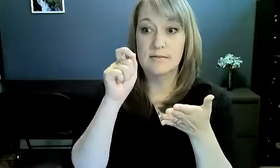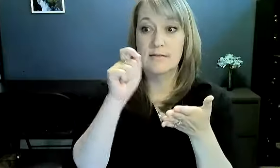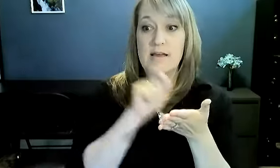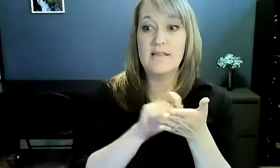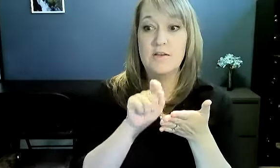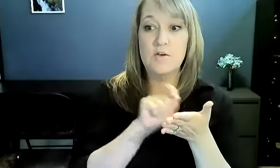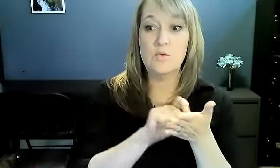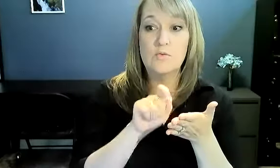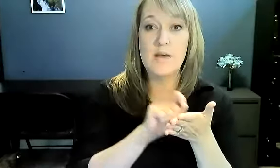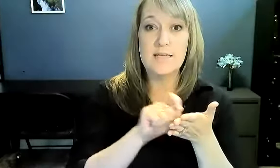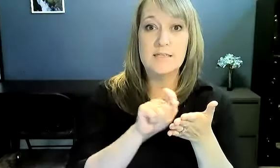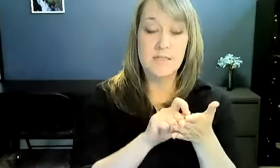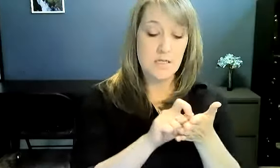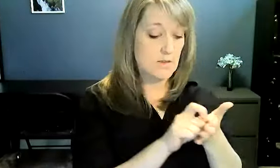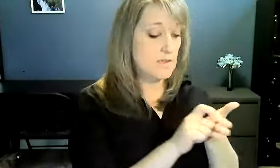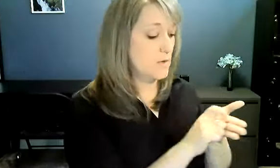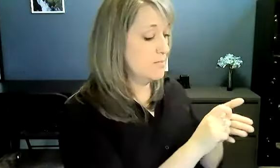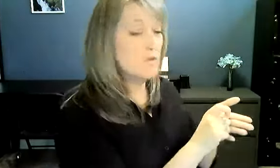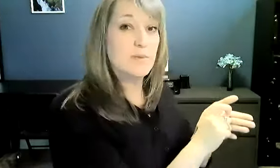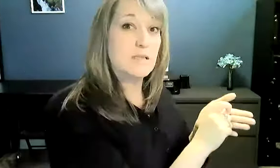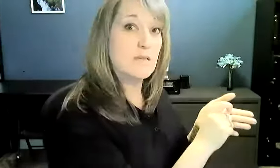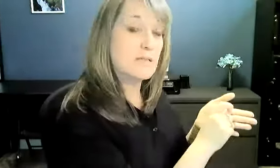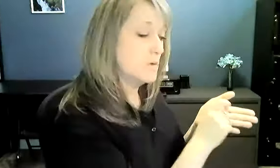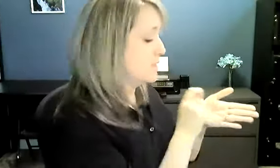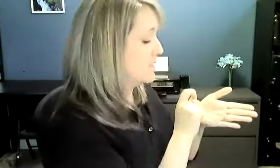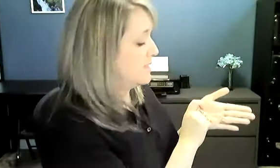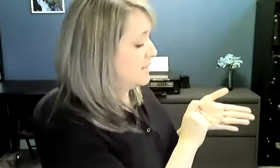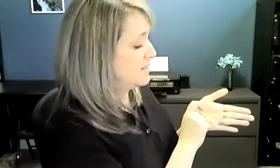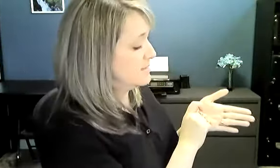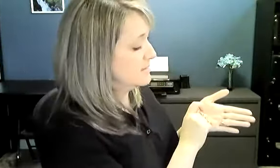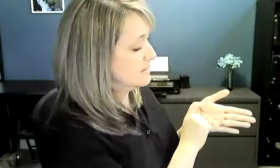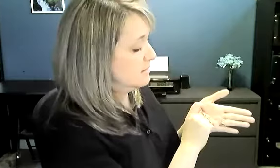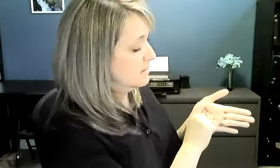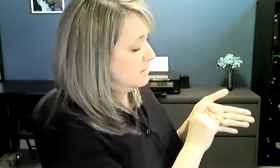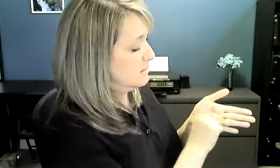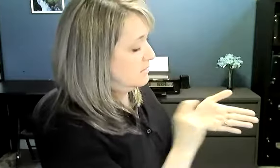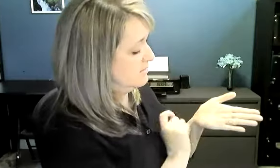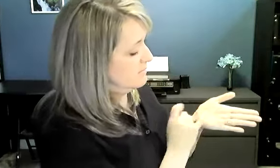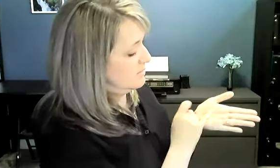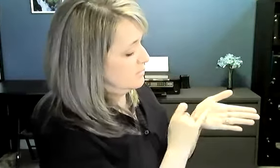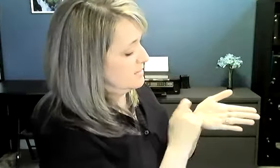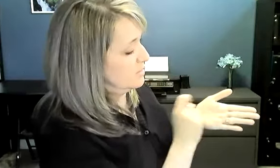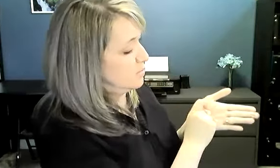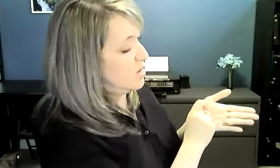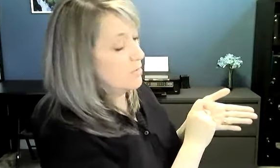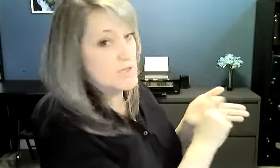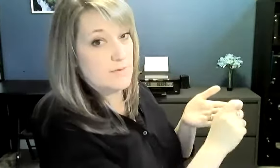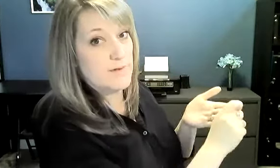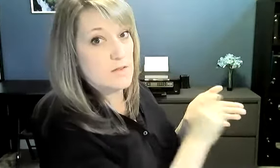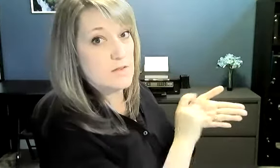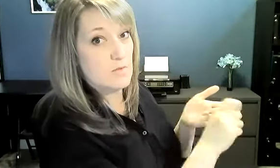And then you write. So the movement on this one is, what is that? Your palm to your fingers,